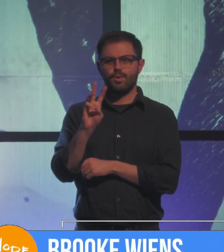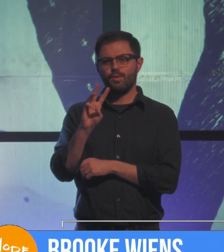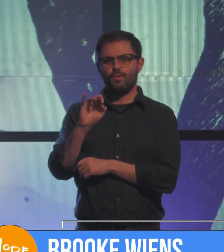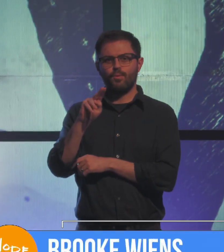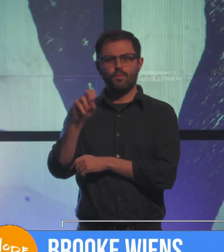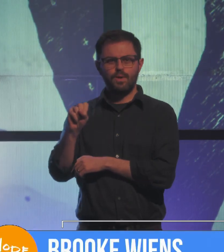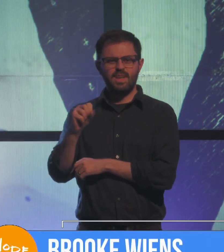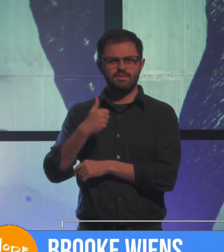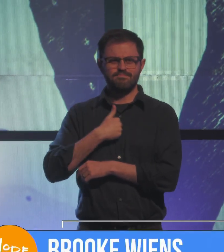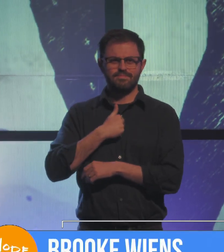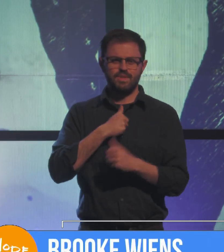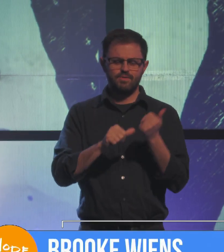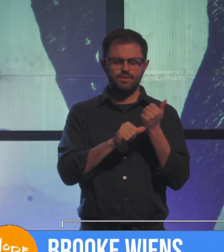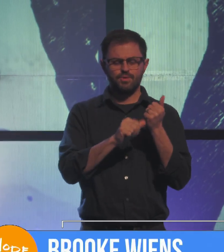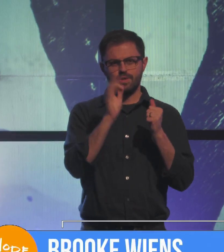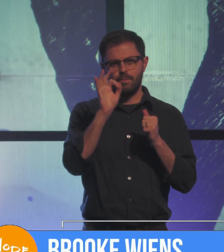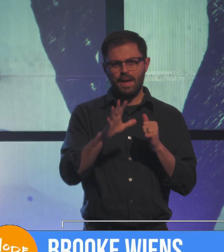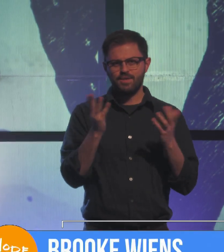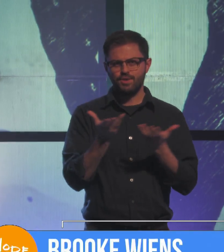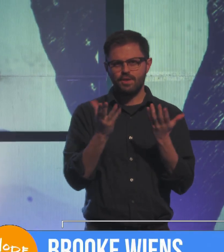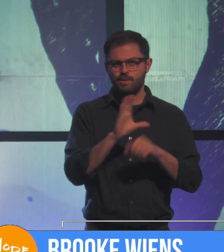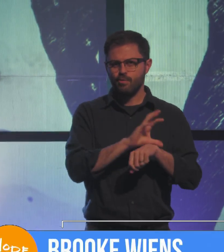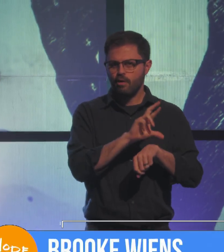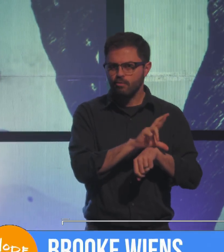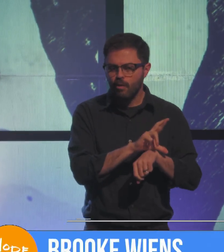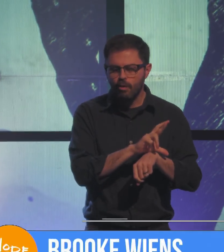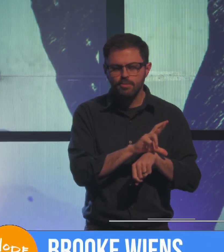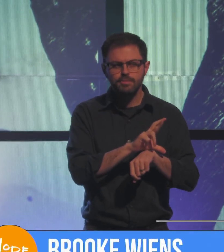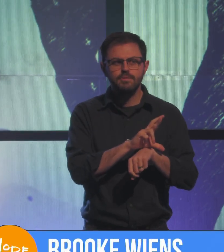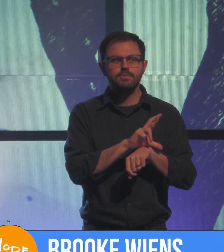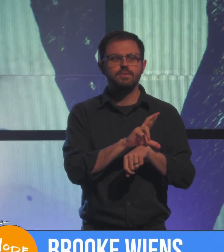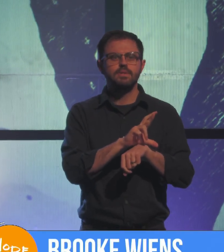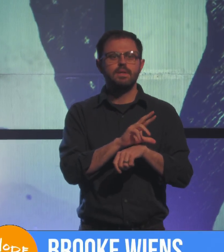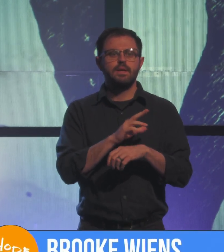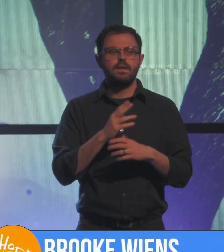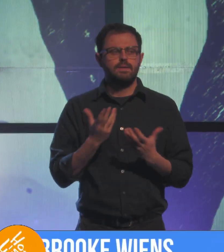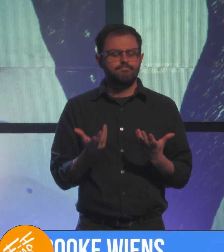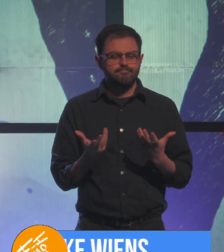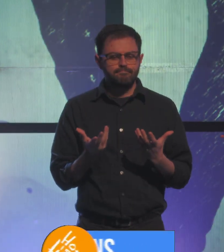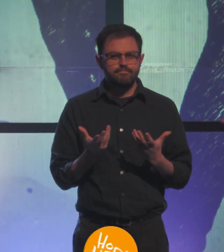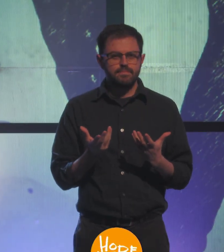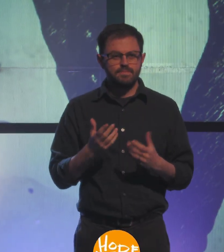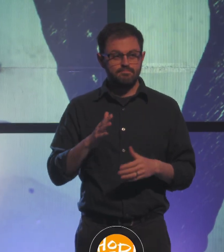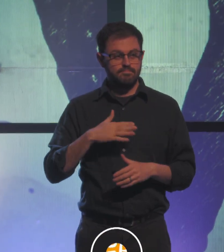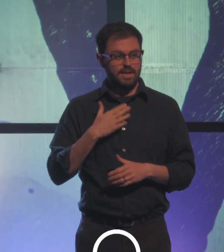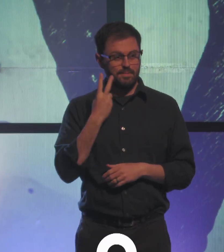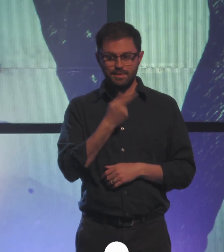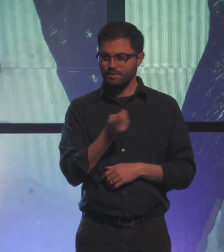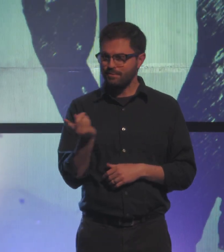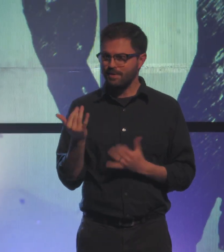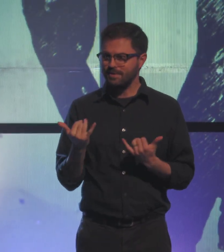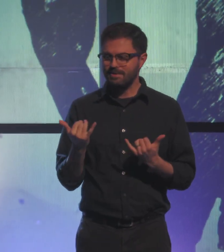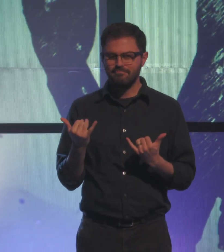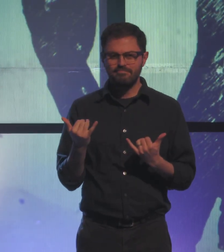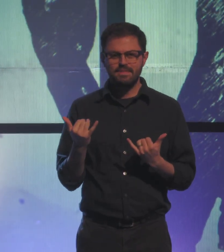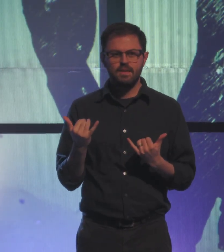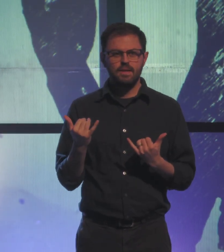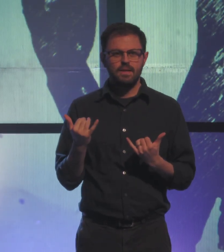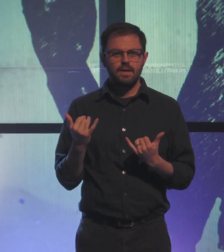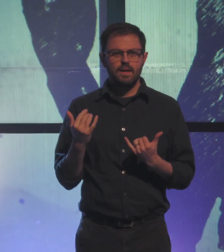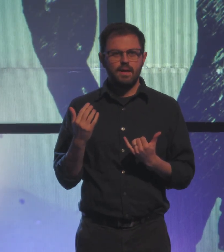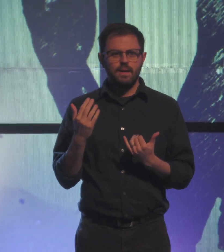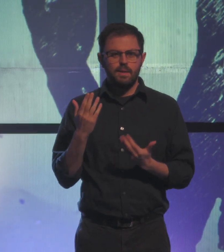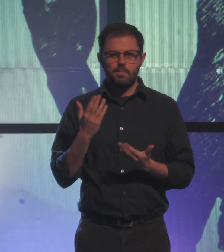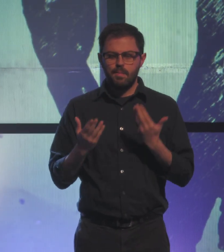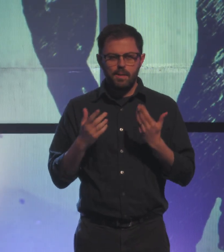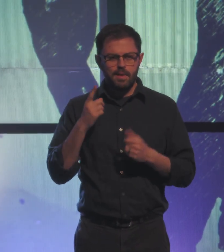I am the associate pastor here at Crossroads, and I am really happy to see you today. I don't know if it's the